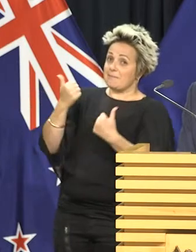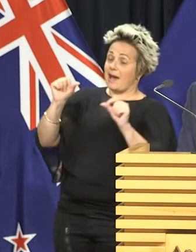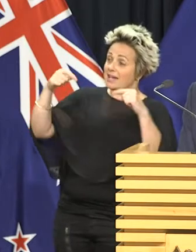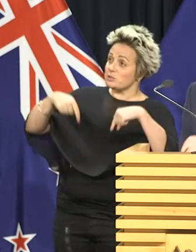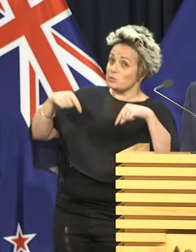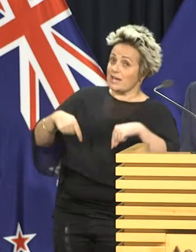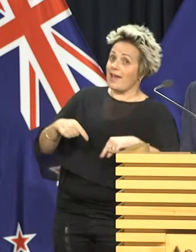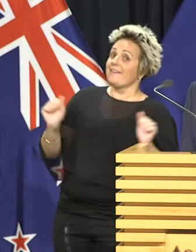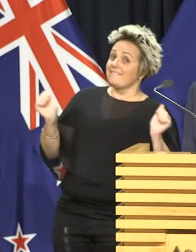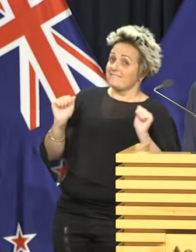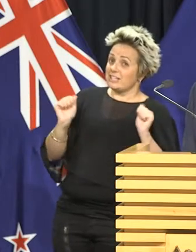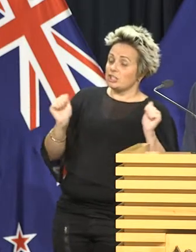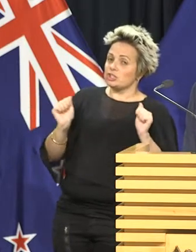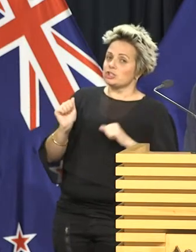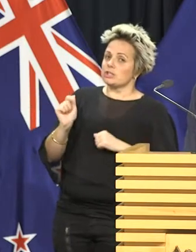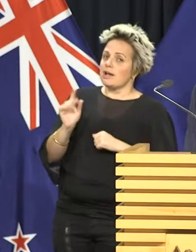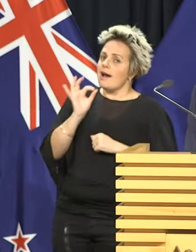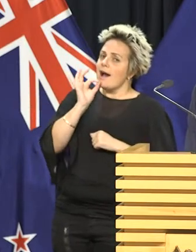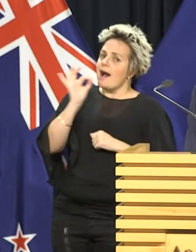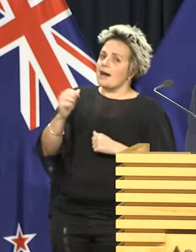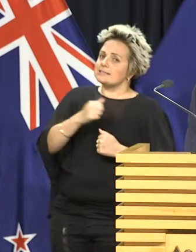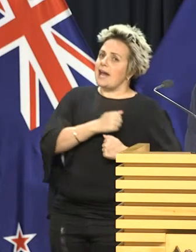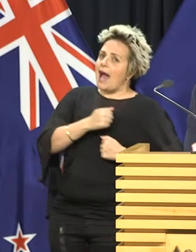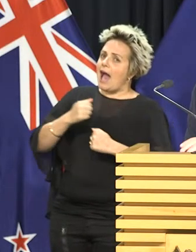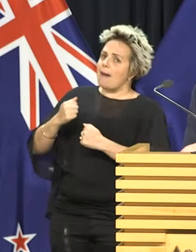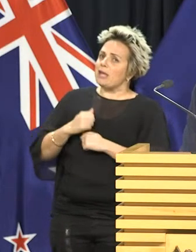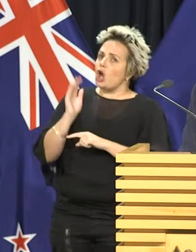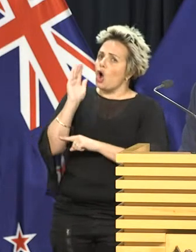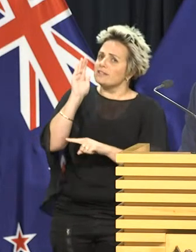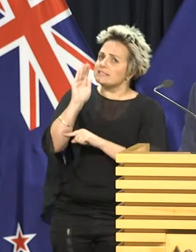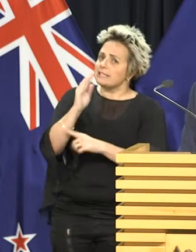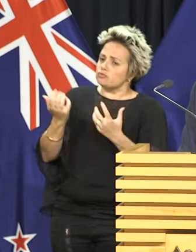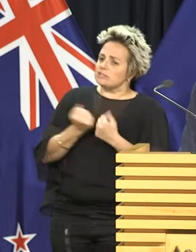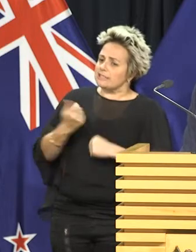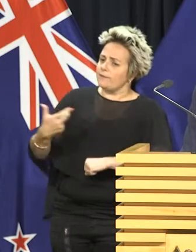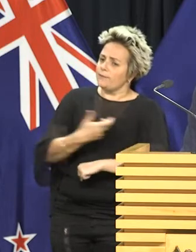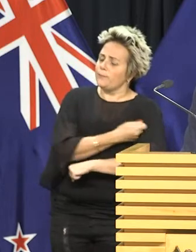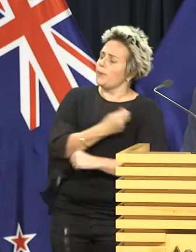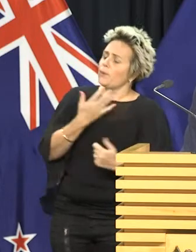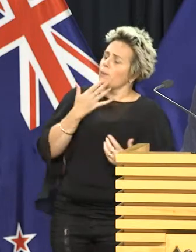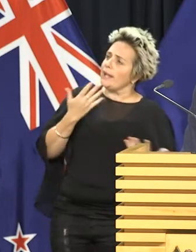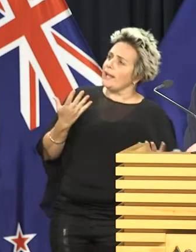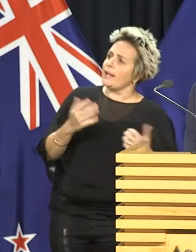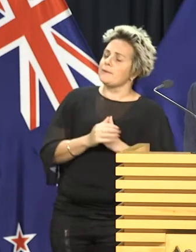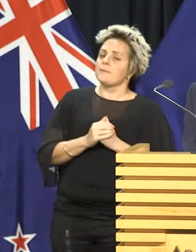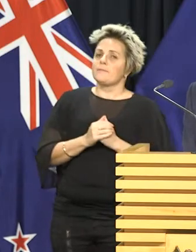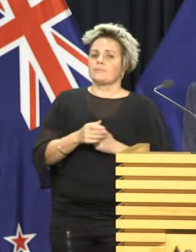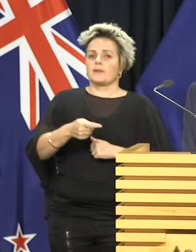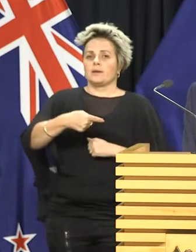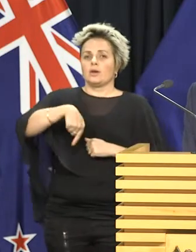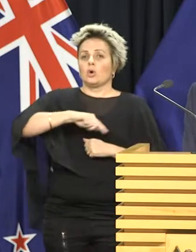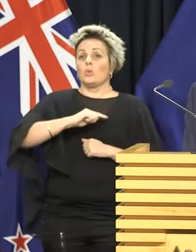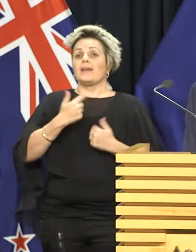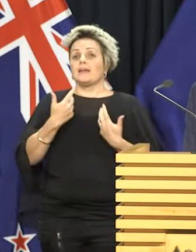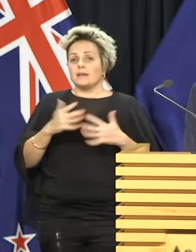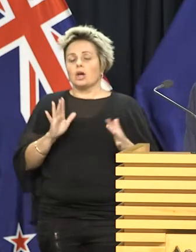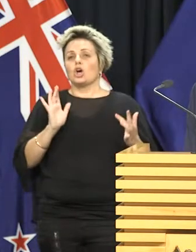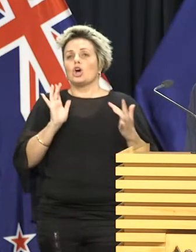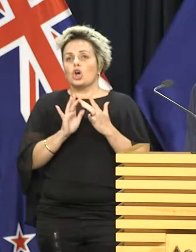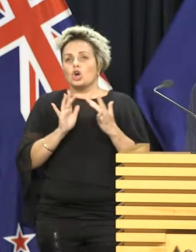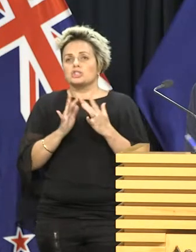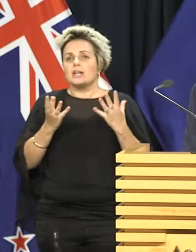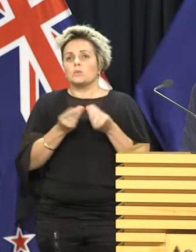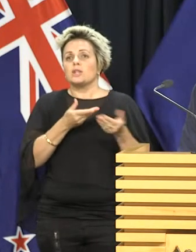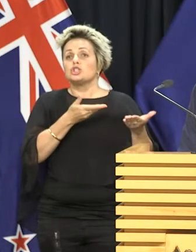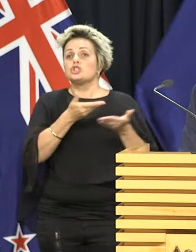the members of the Defence Force serving overseas get theirs? Oh, look, my understanding is that we've been in contact with our